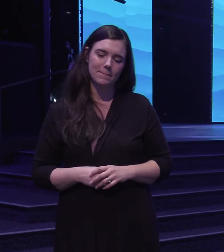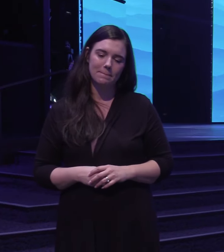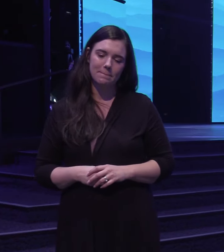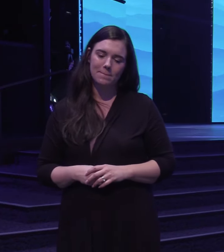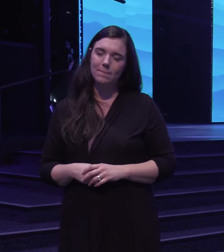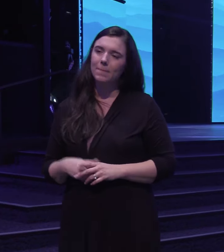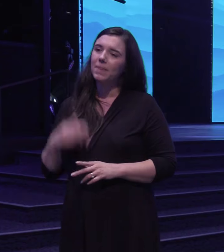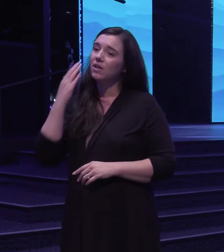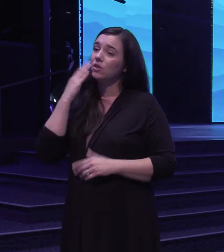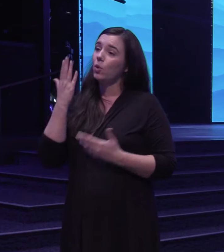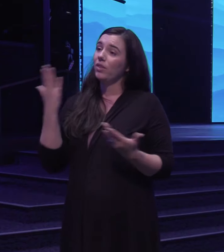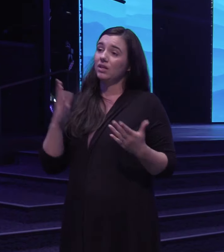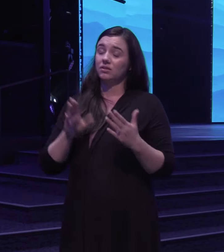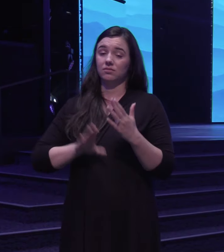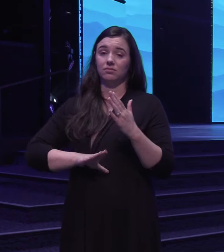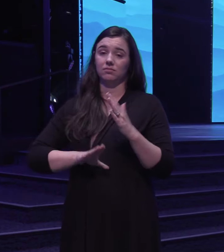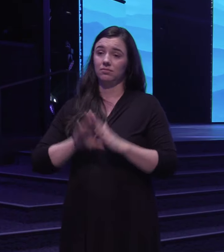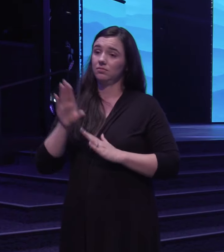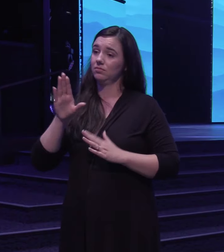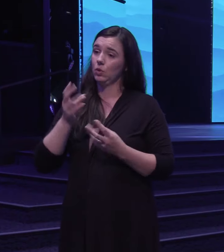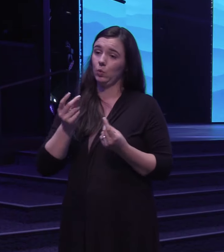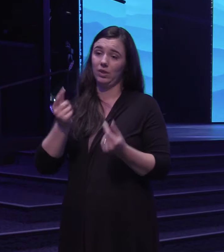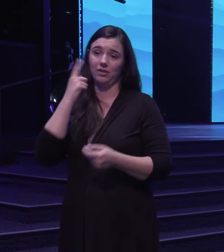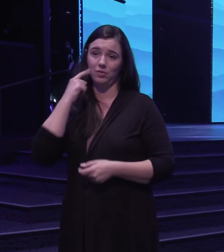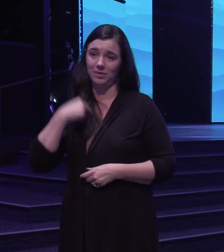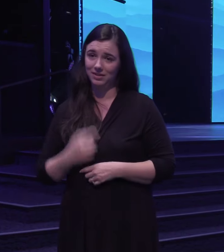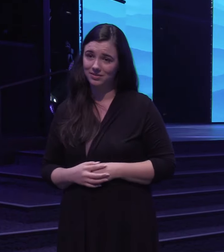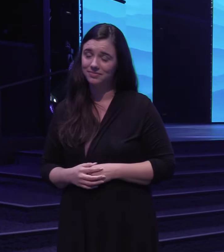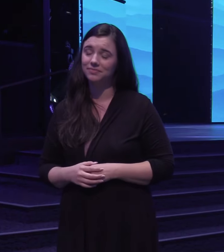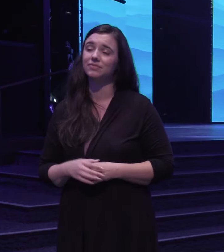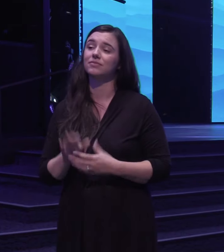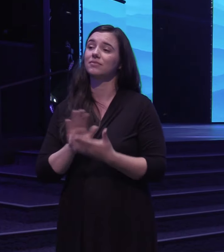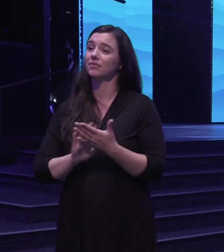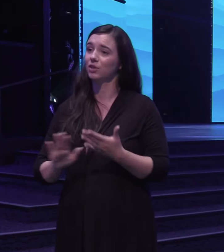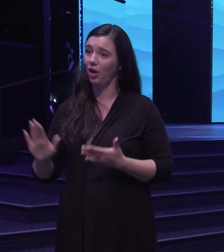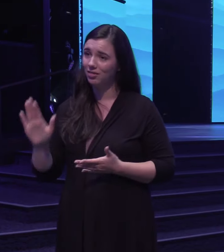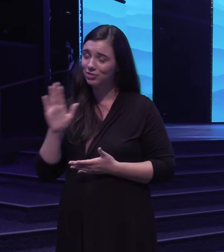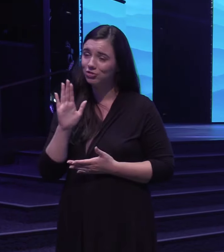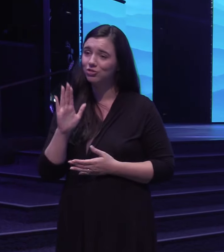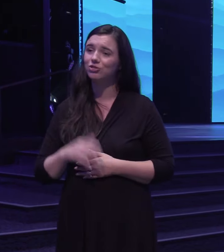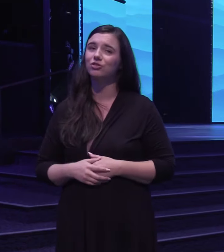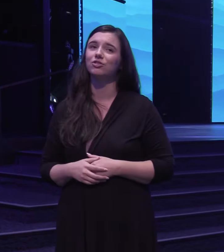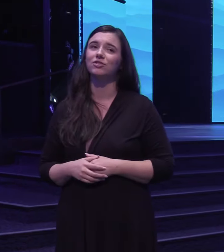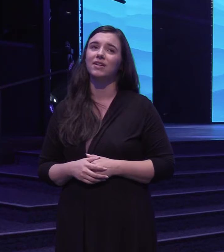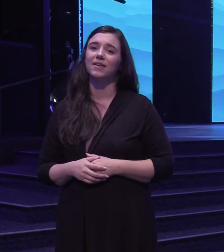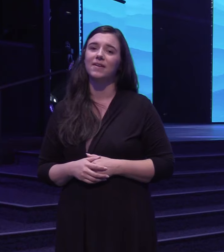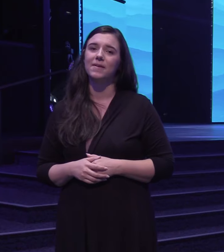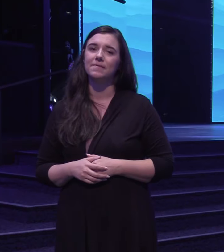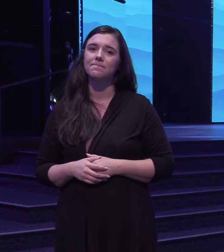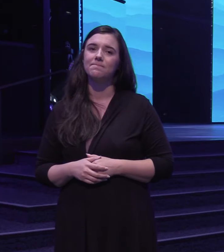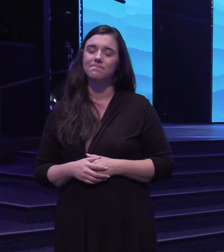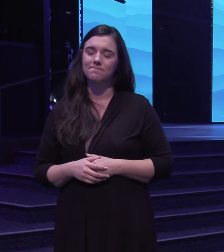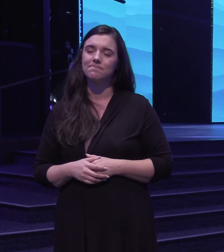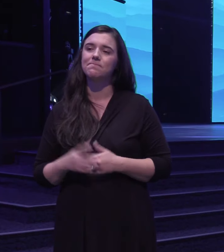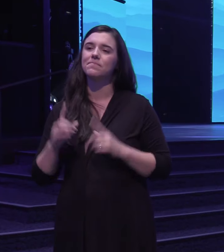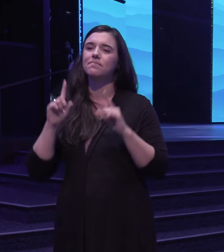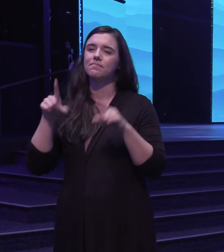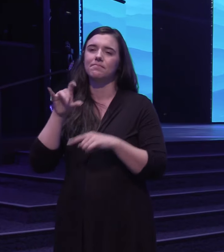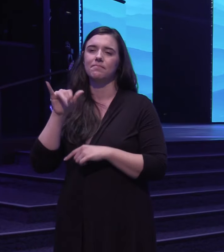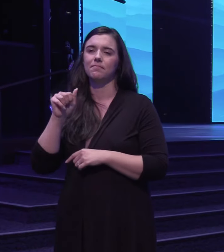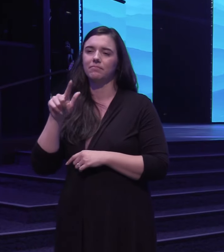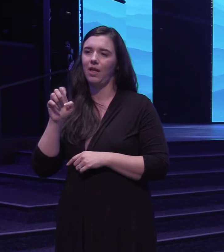things accelerated very quickly for me. College. And, you know, I ended up at